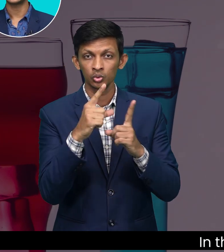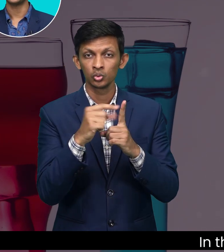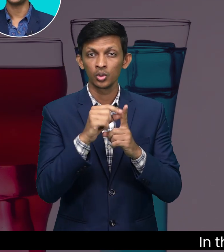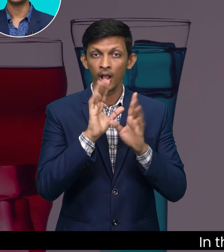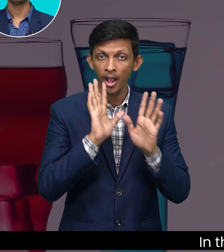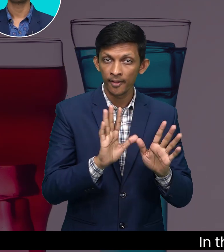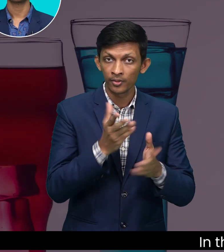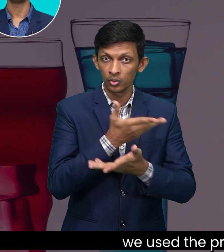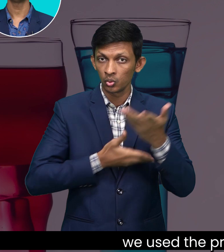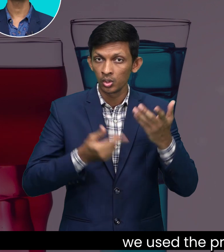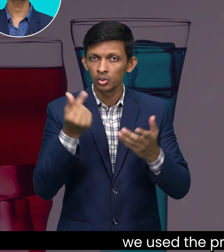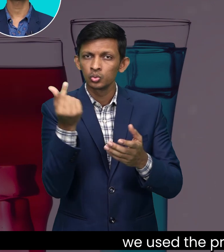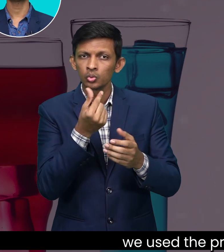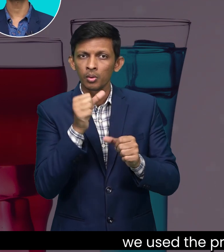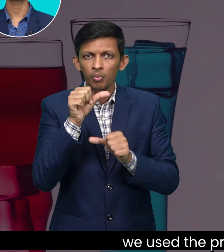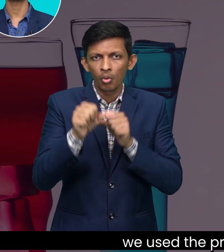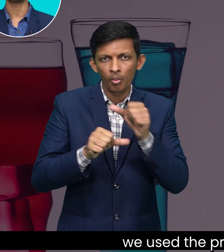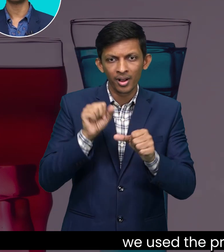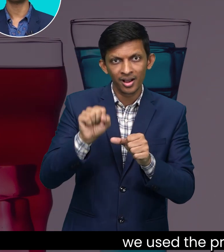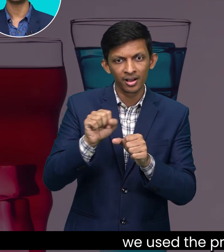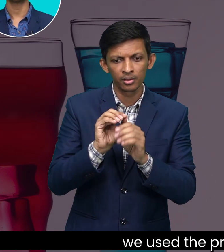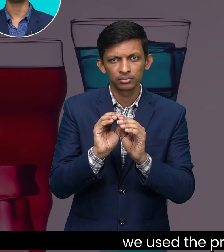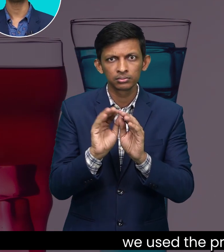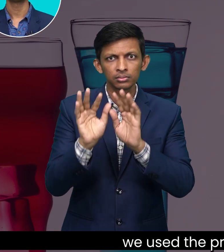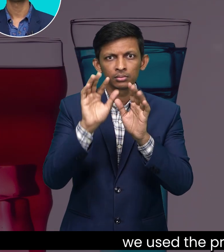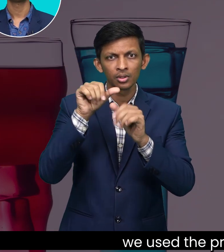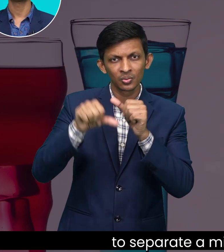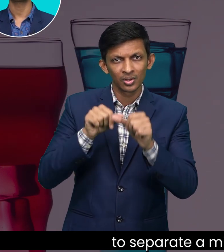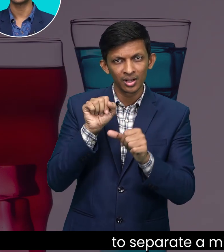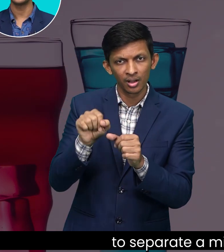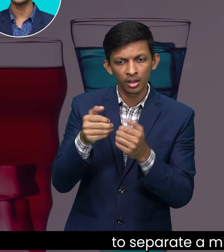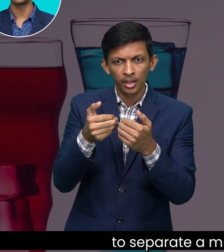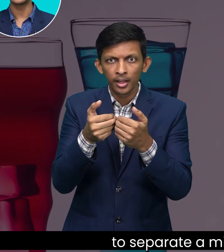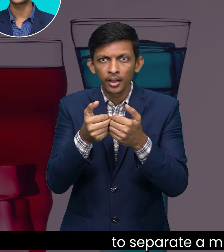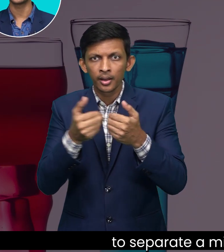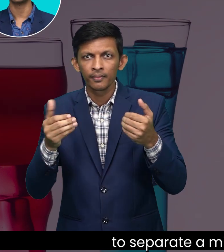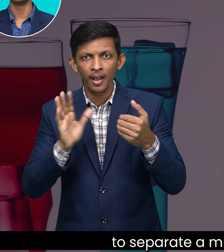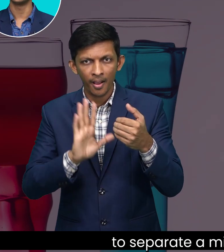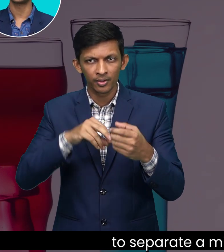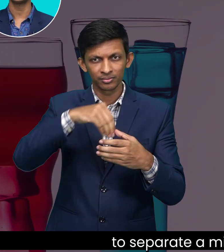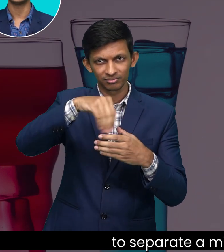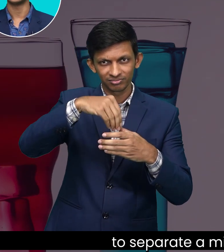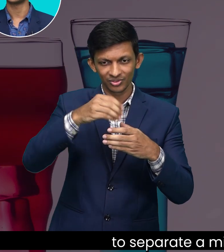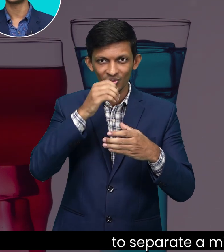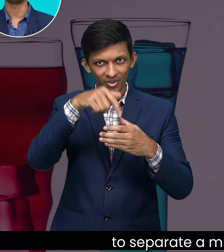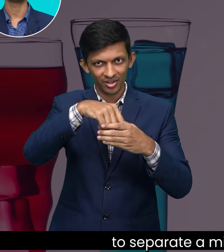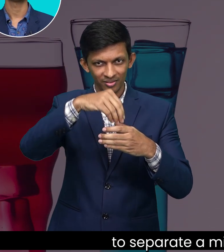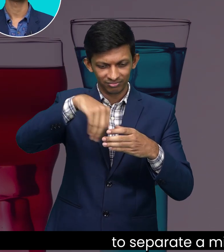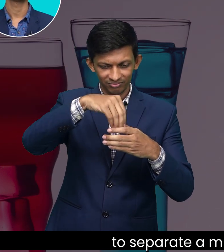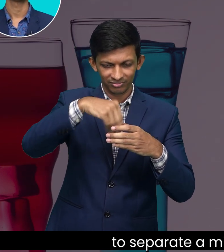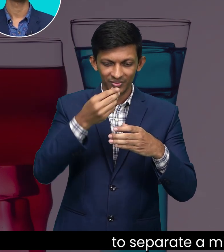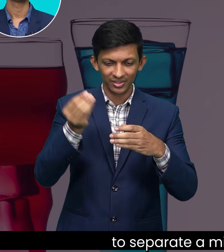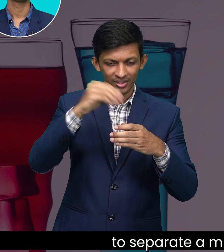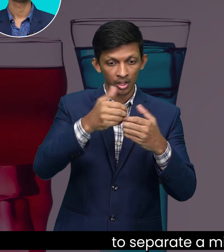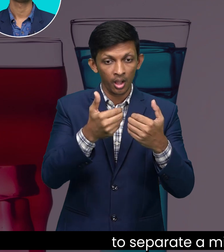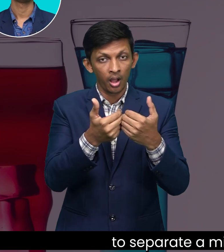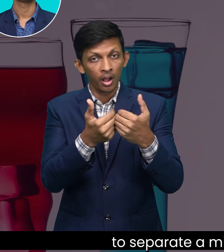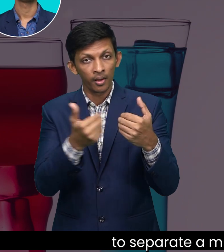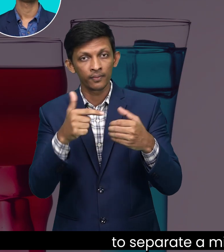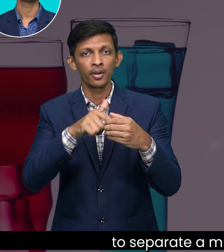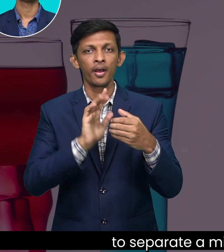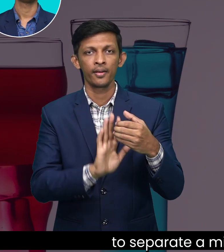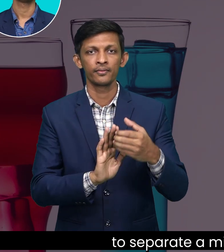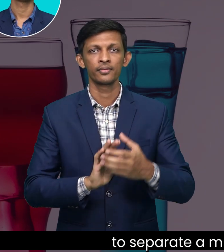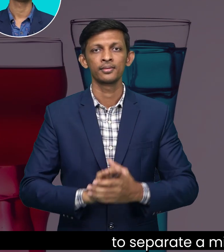In this activity, we use the process of evaporation to separate a mixture of water and salt.